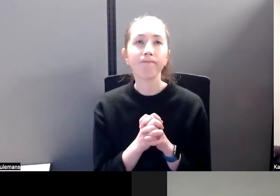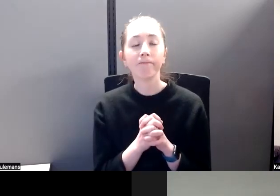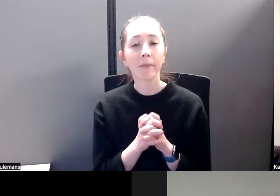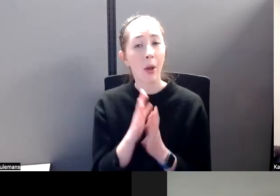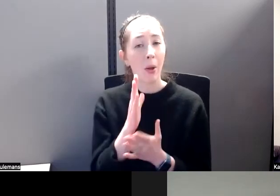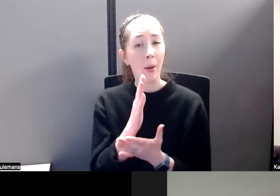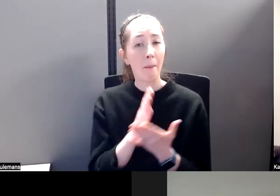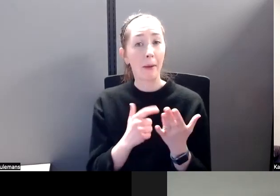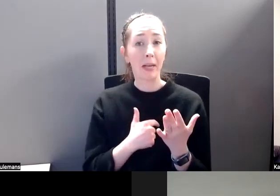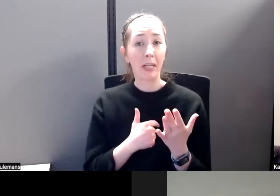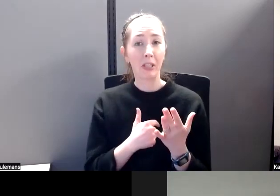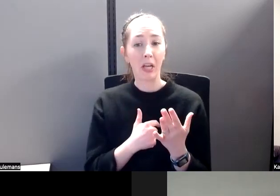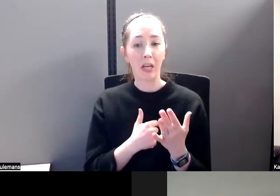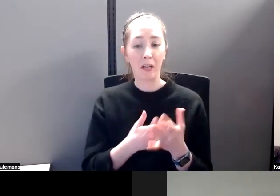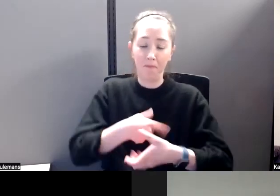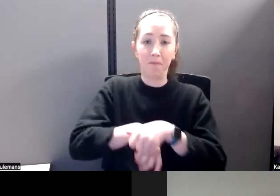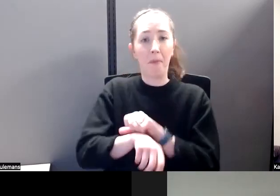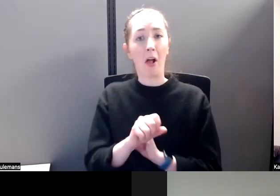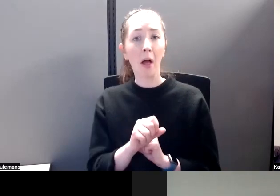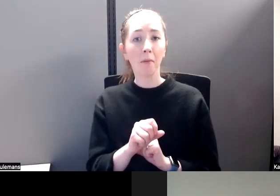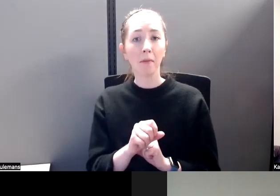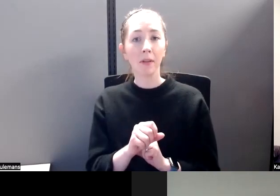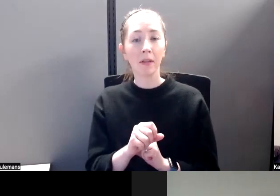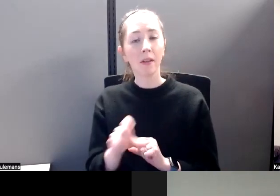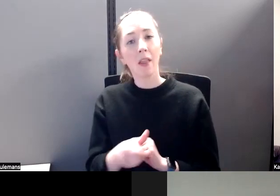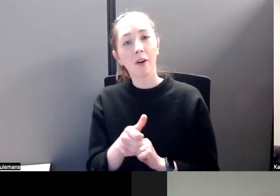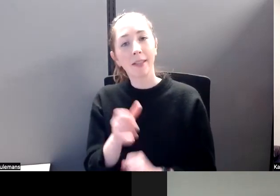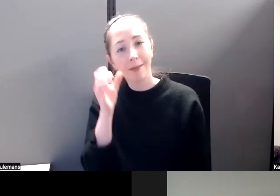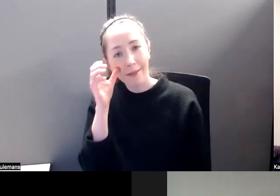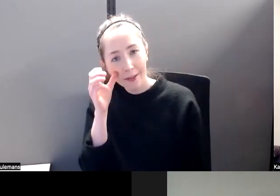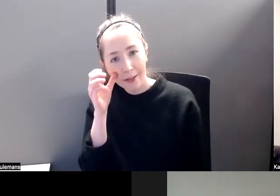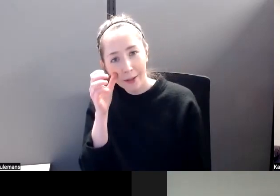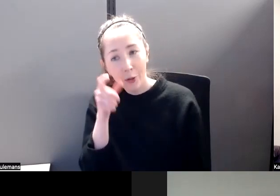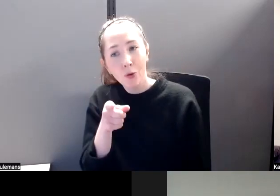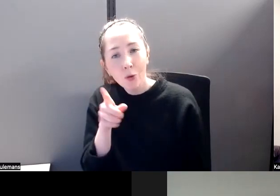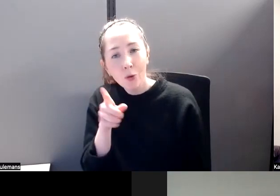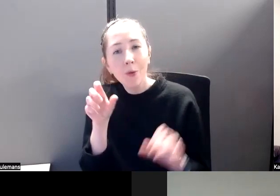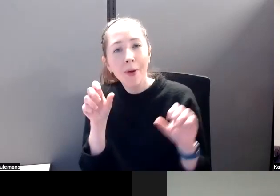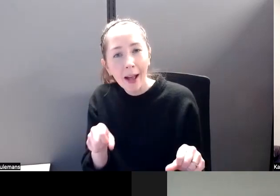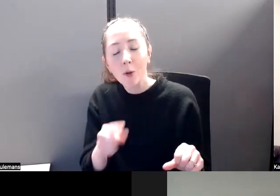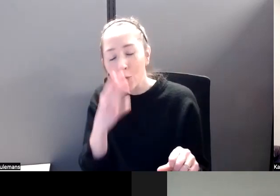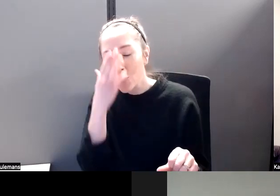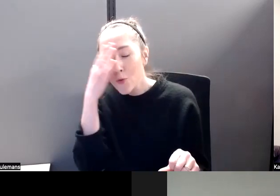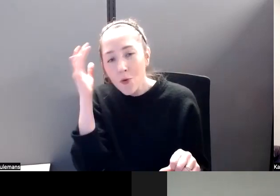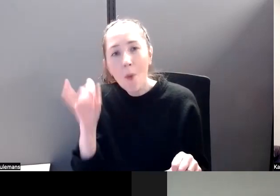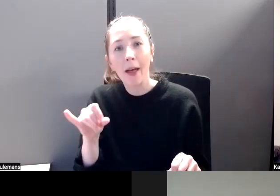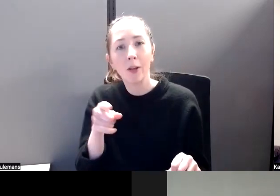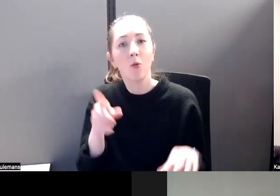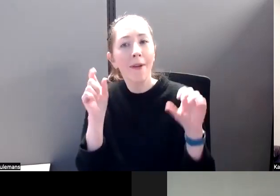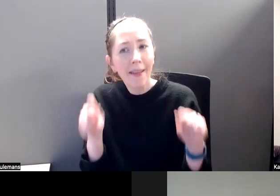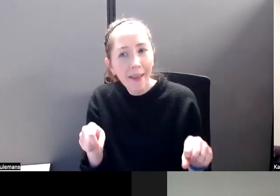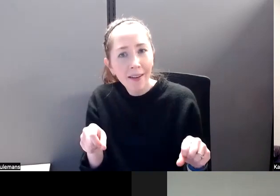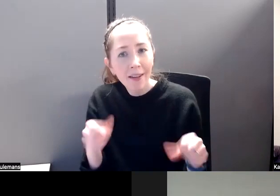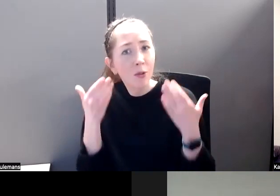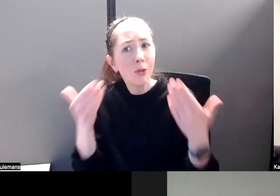part of me is like, buckle up. The other part of me is like, listen, you know you can do it. You know you can. So